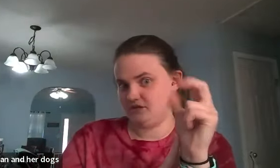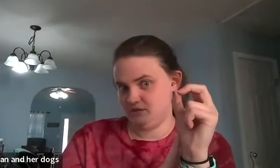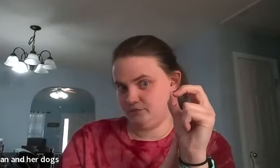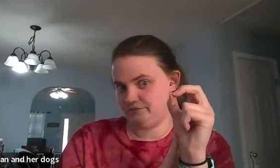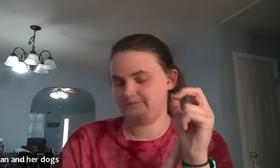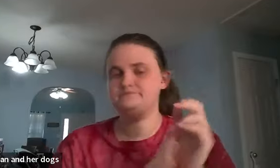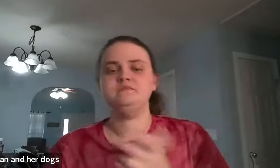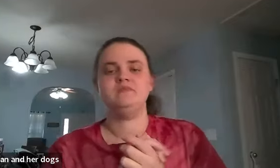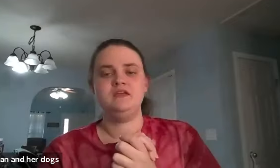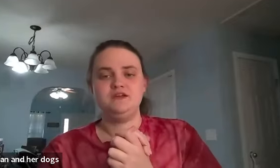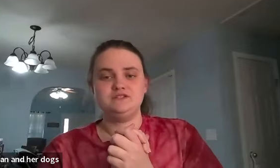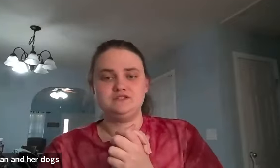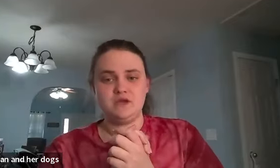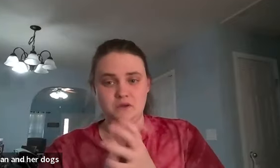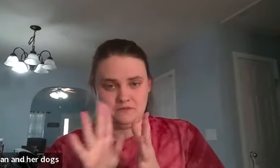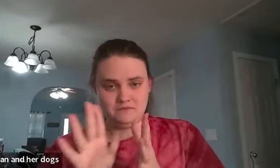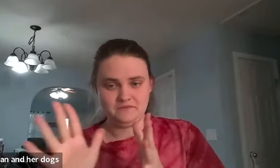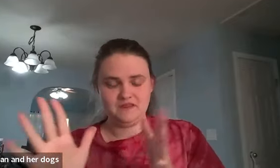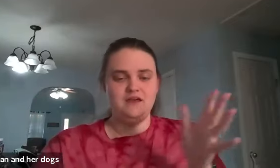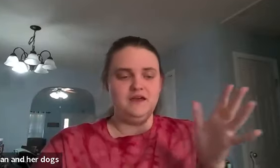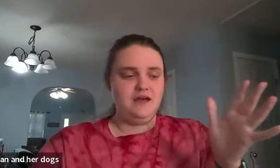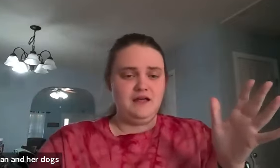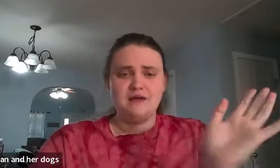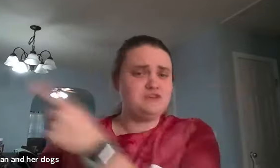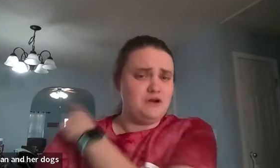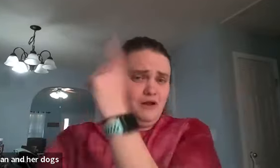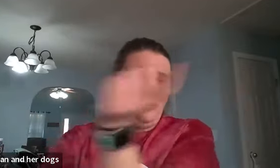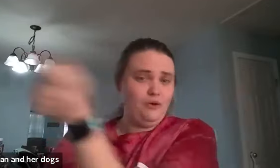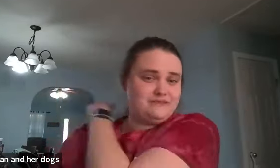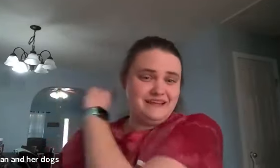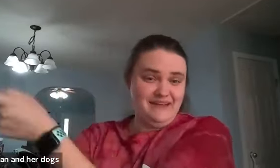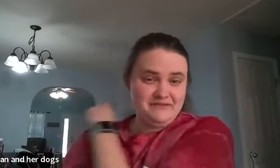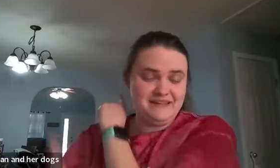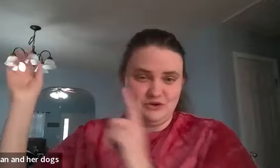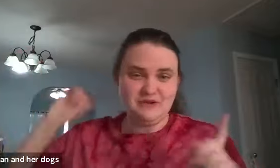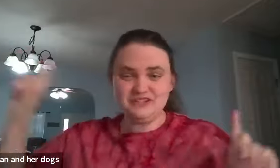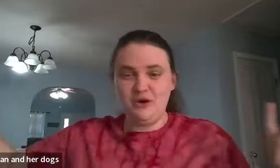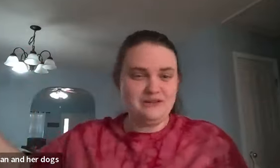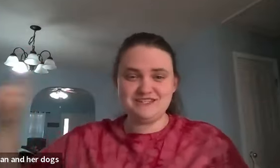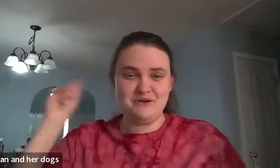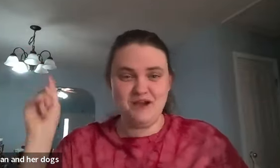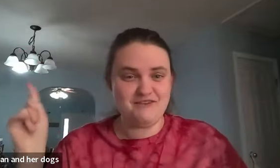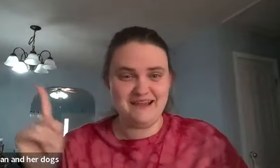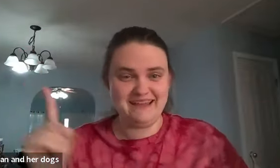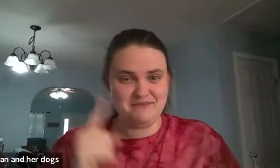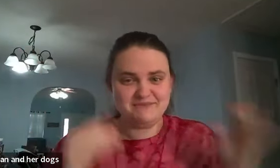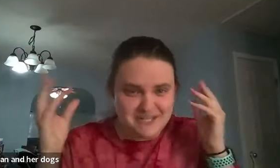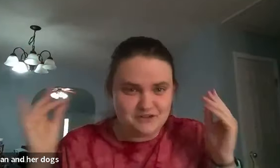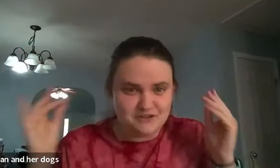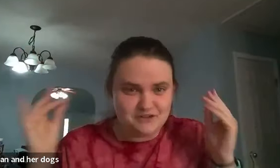0. So I'm sorry, that whole like doorbell totally threw me off my game. I'm sitting here like, okay,